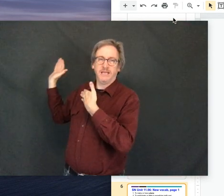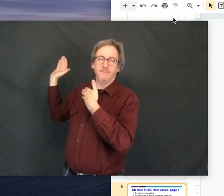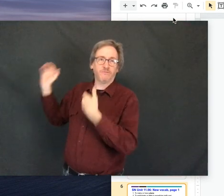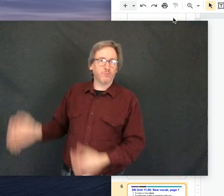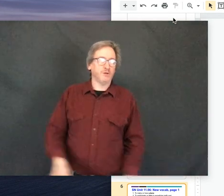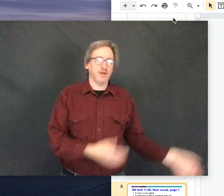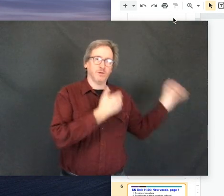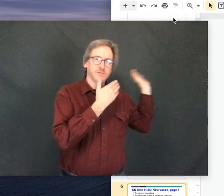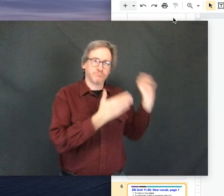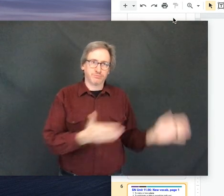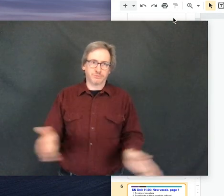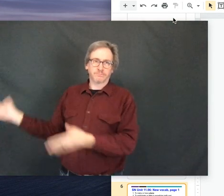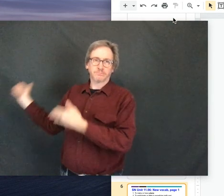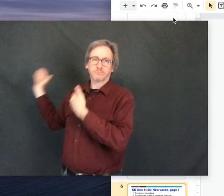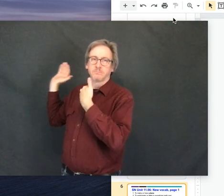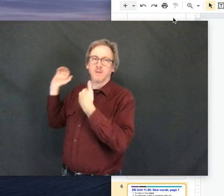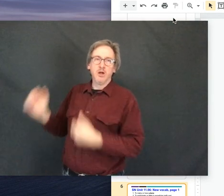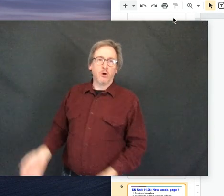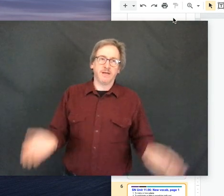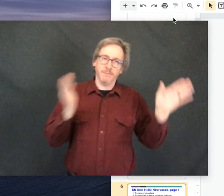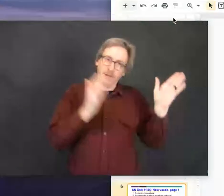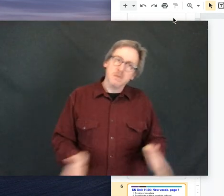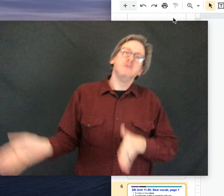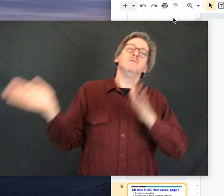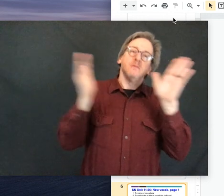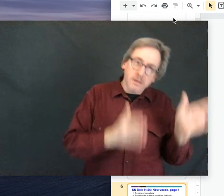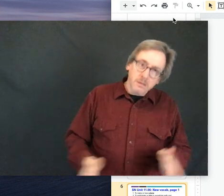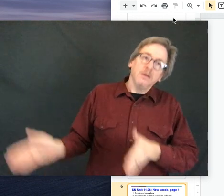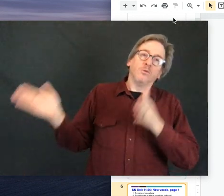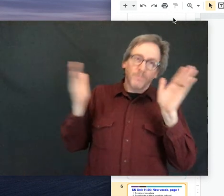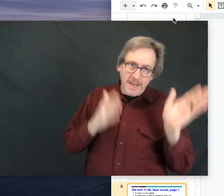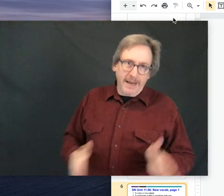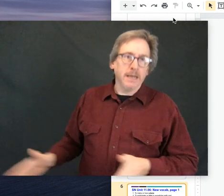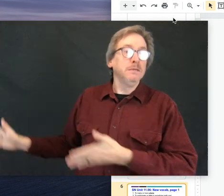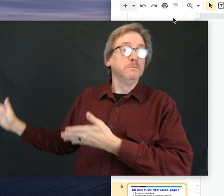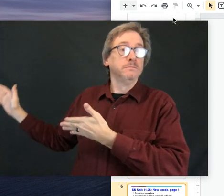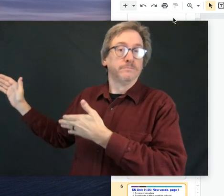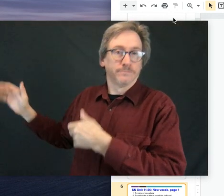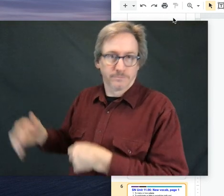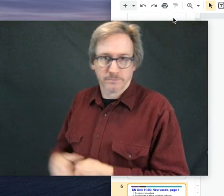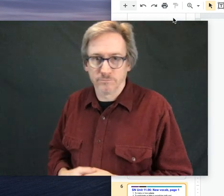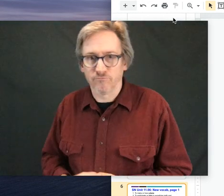it can be a verb when you did it once, or it can be, we're planning